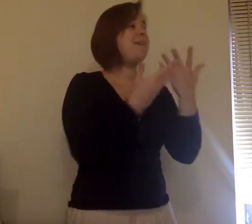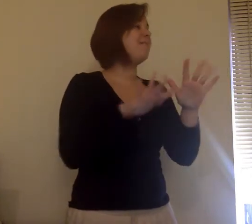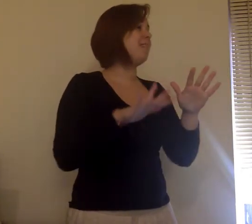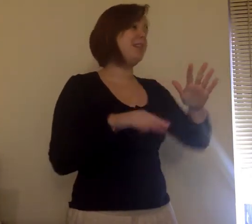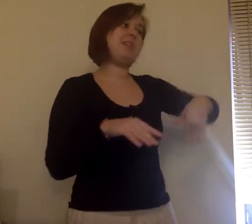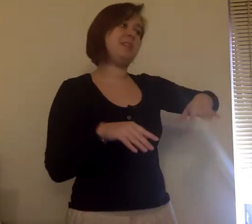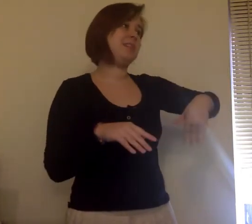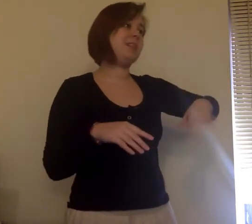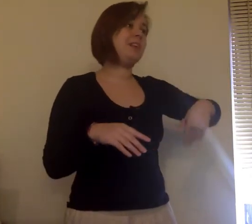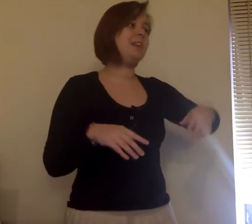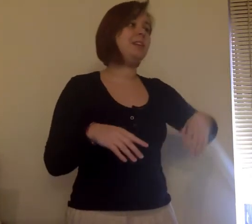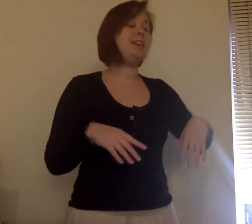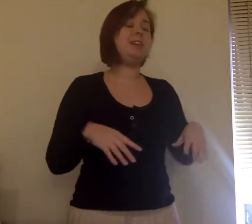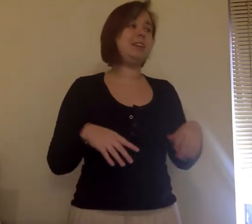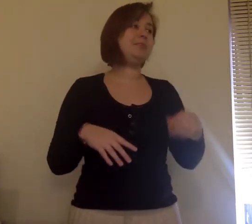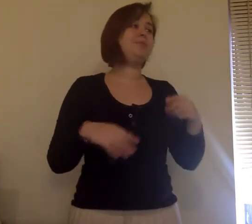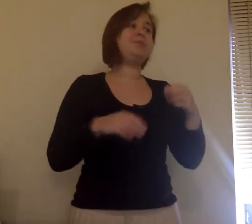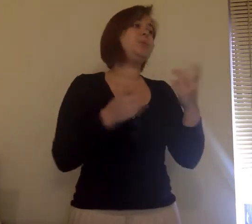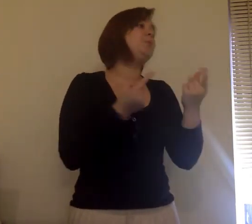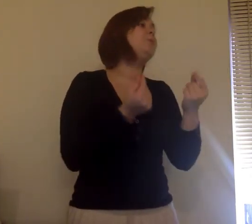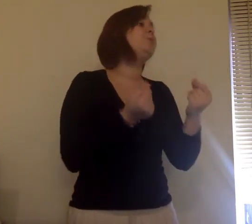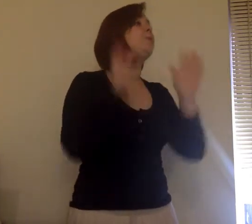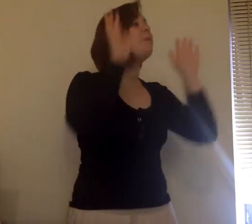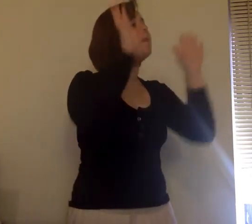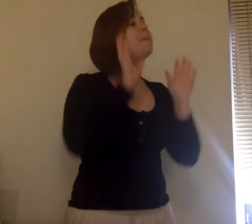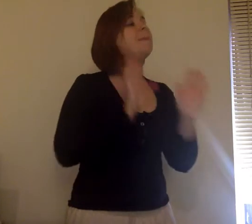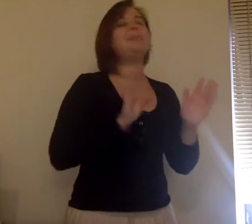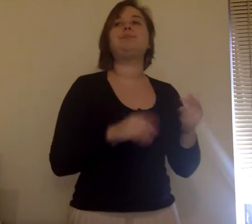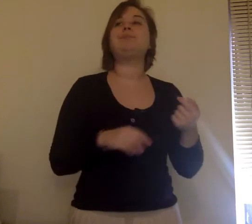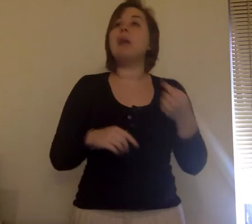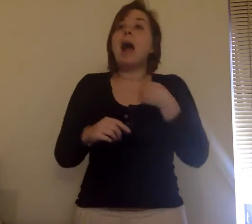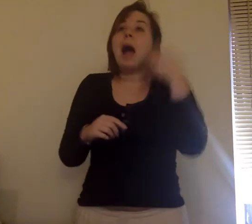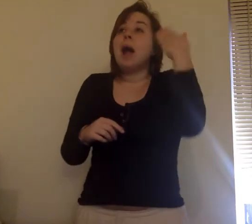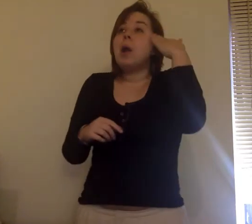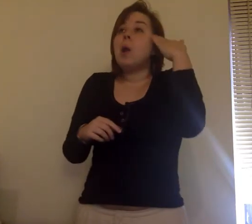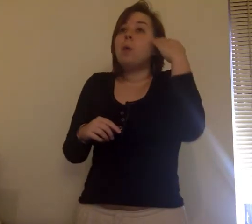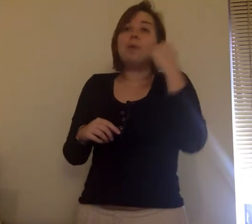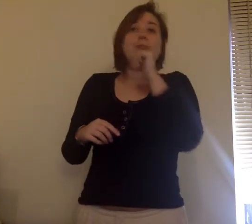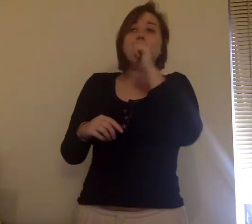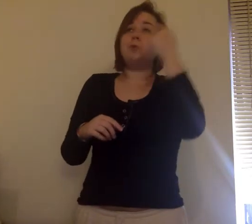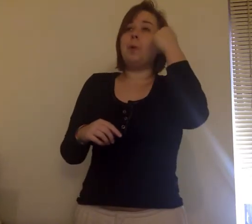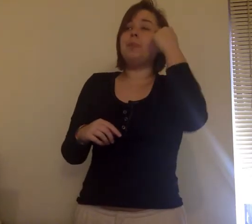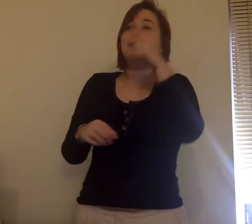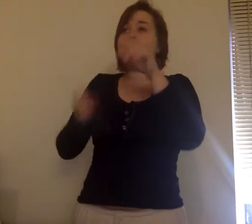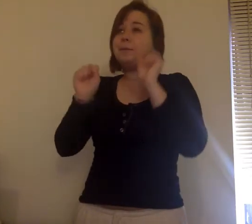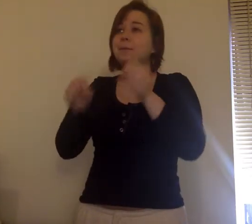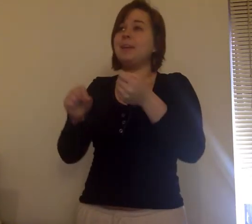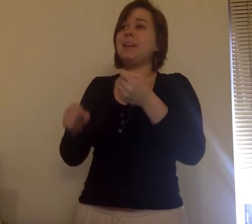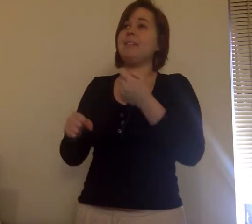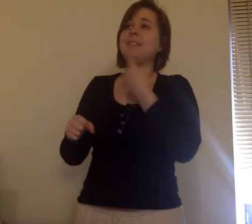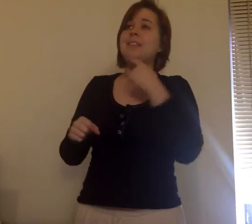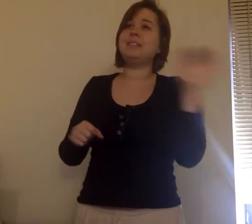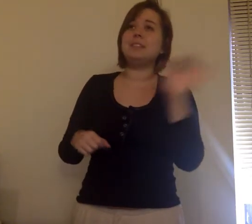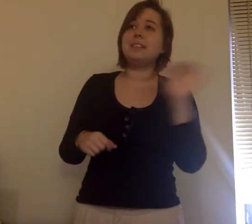don't think you can say that to us anymore. Are we even on your list of priorities? My dad